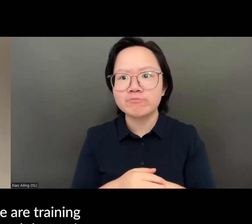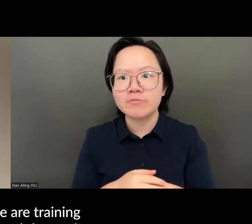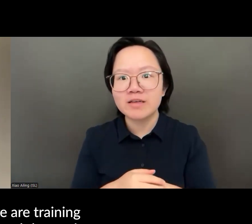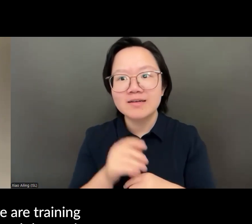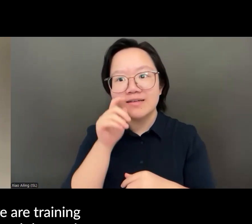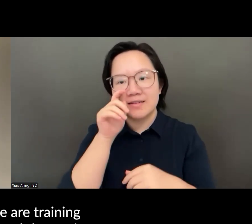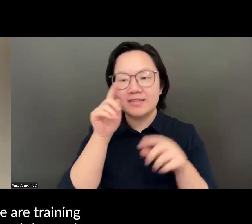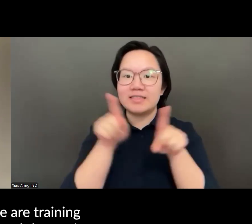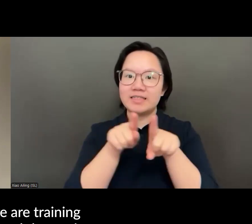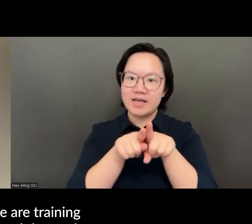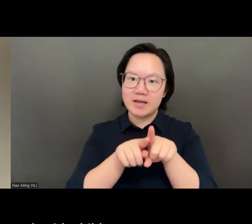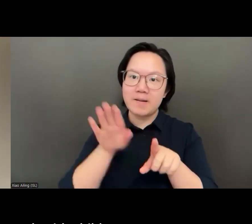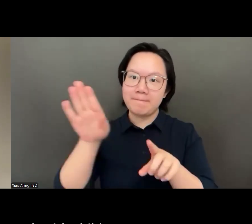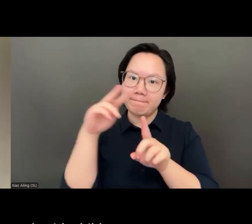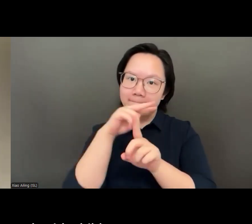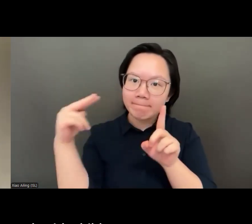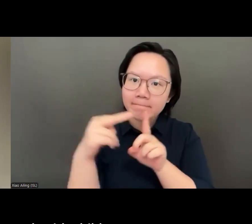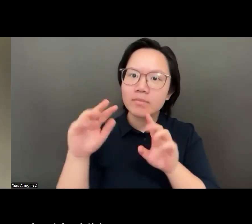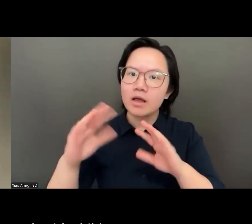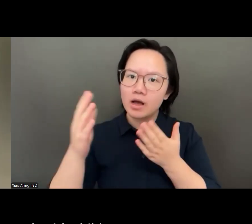Also there are training sessions, awareness session, and